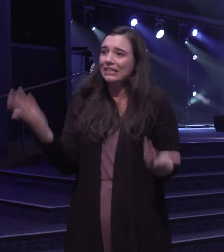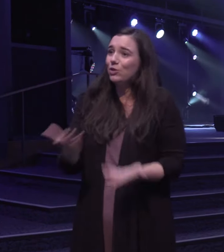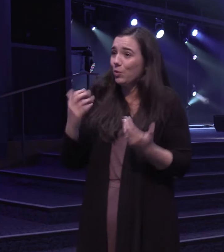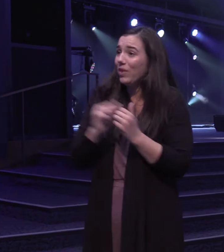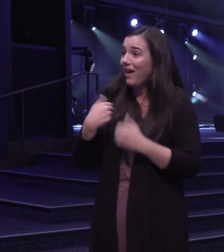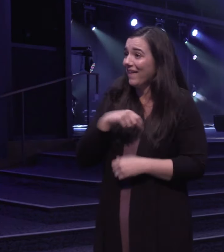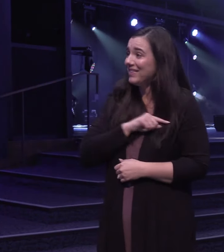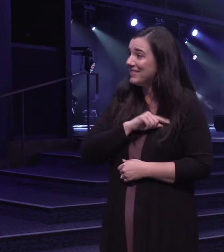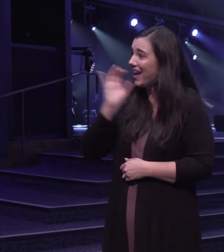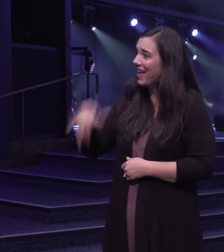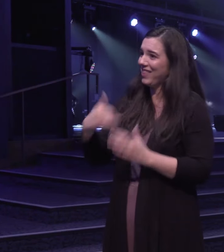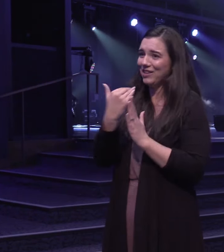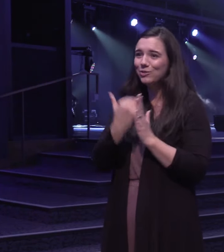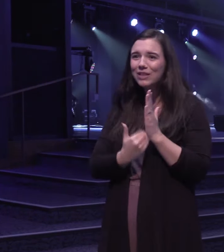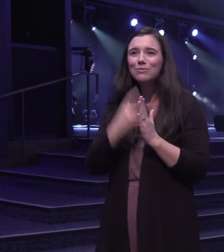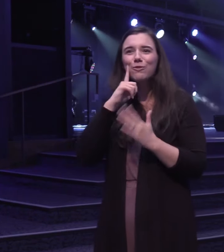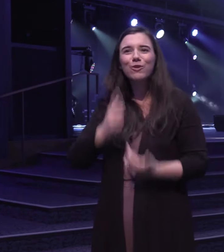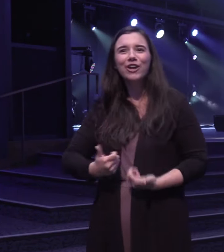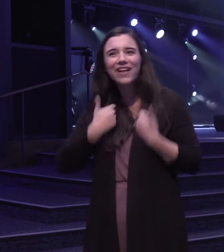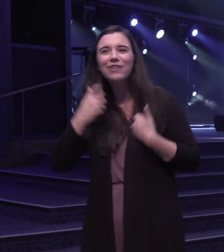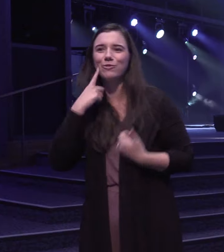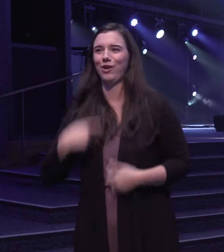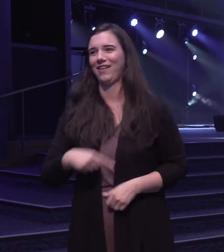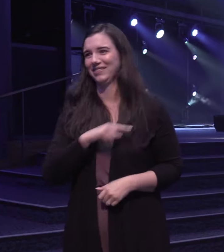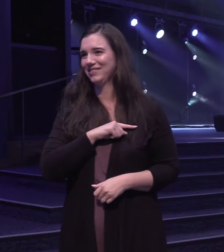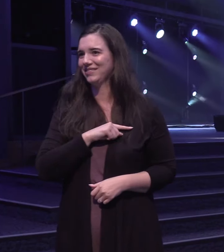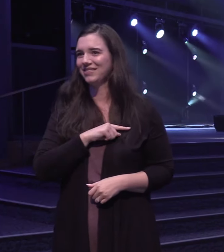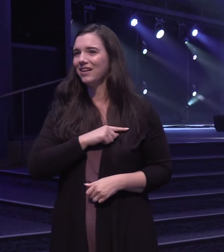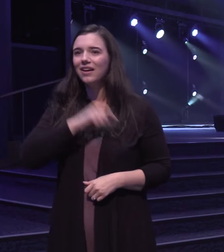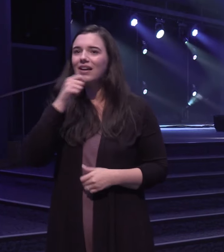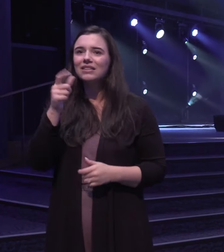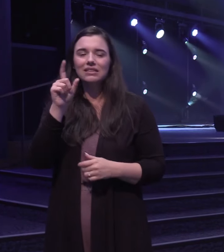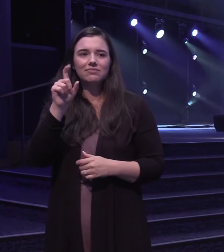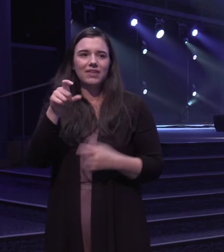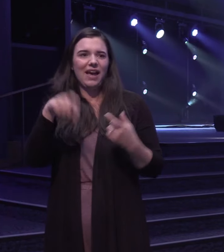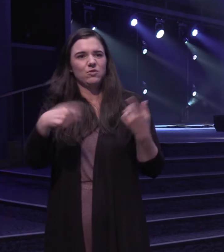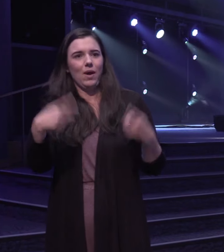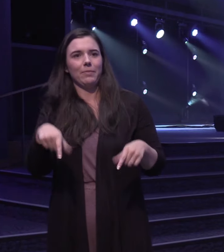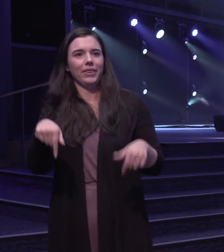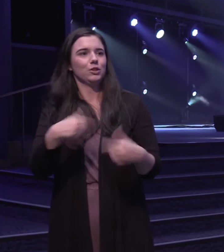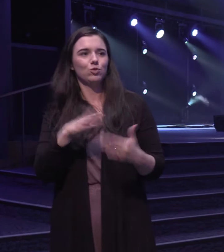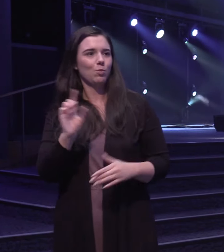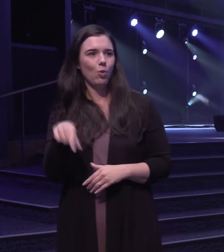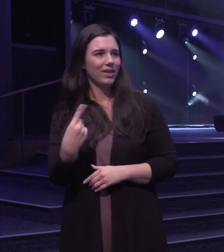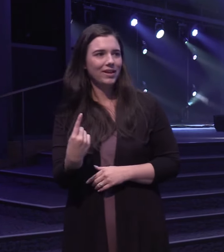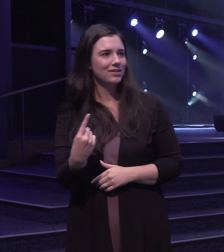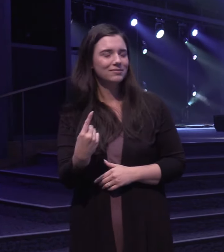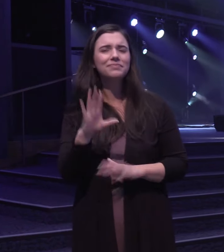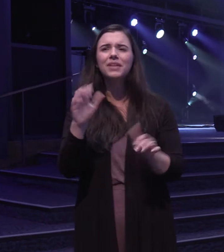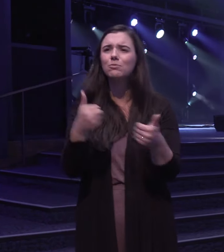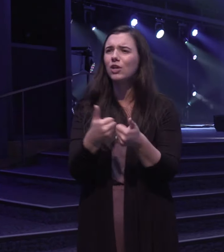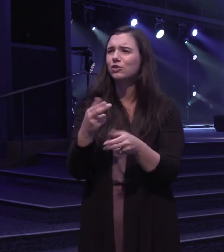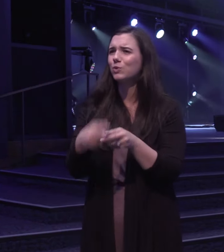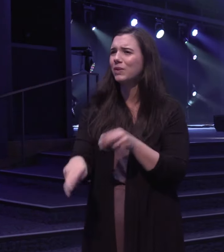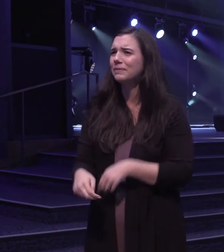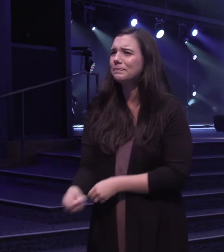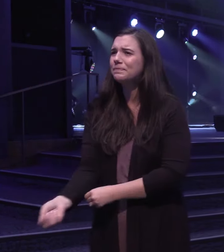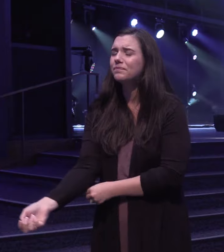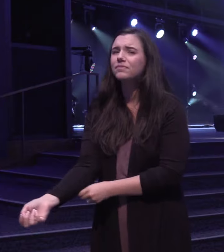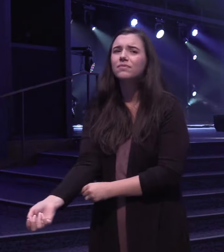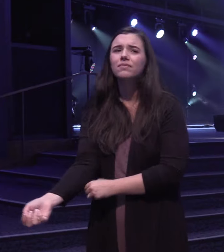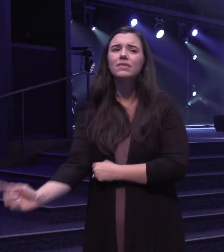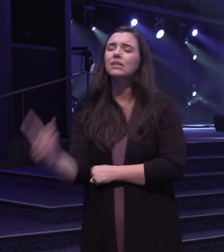And that is a recipe for life for us. It doesn't just have to happen in this room. Can I challenge you real quick?